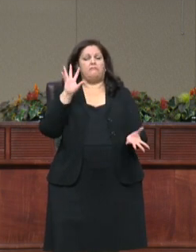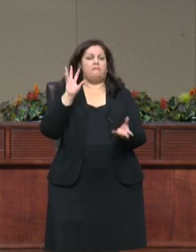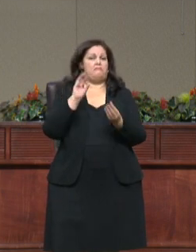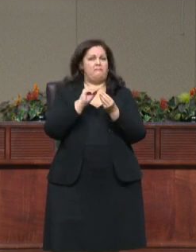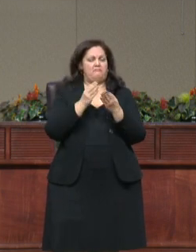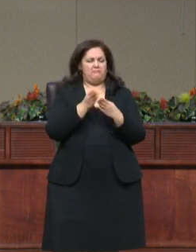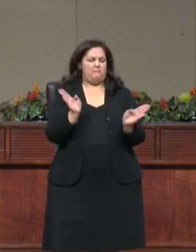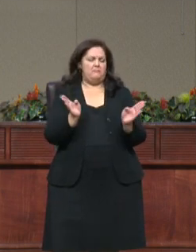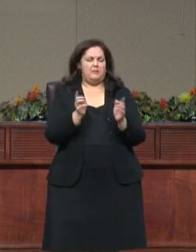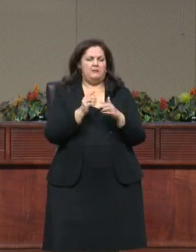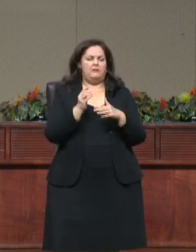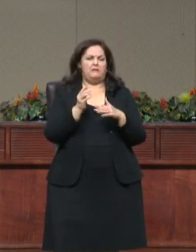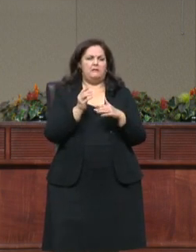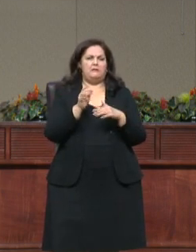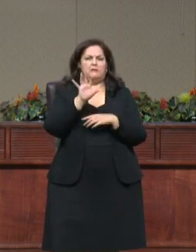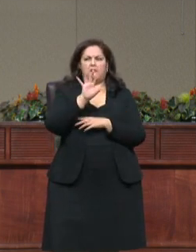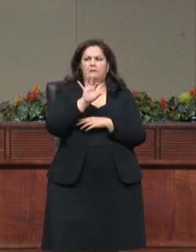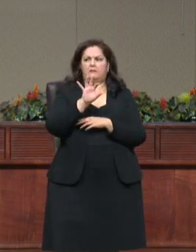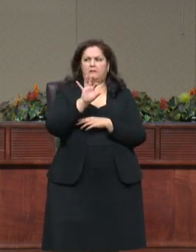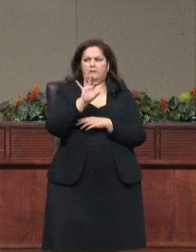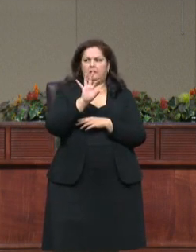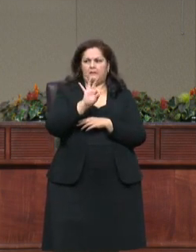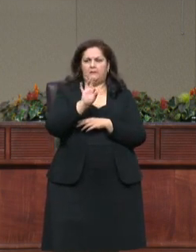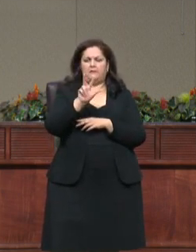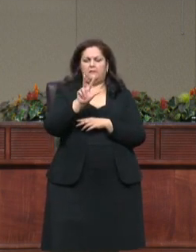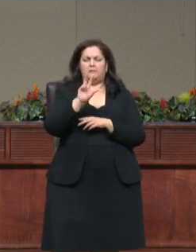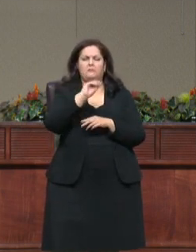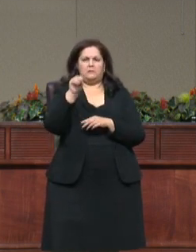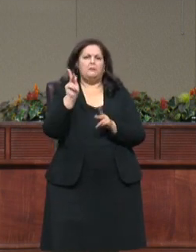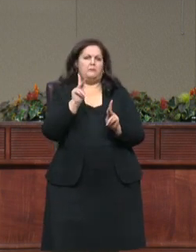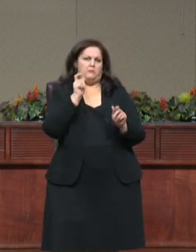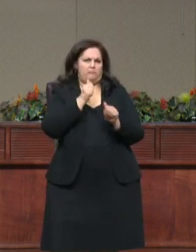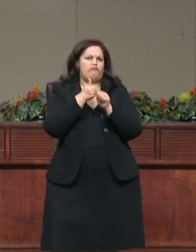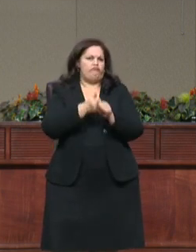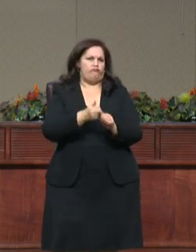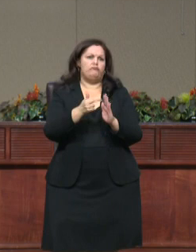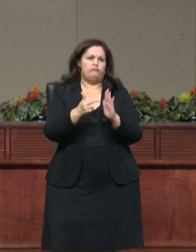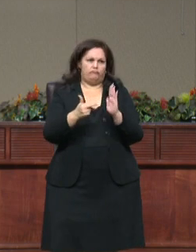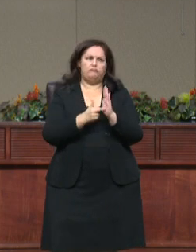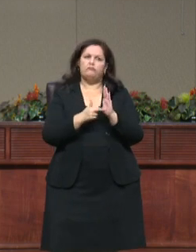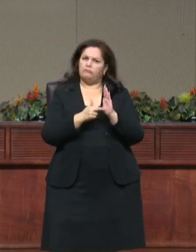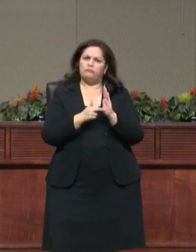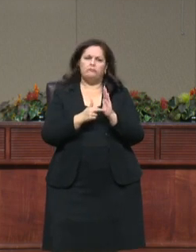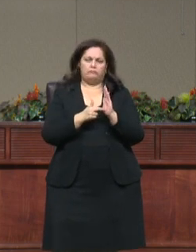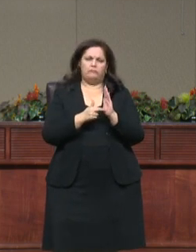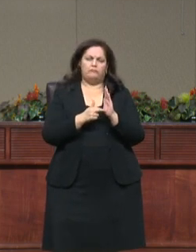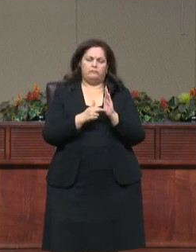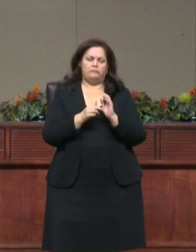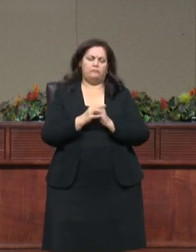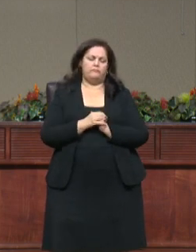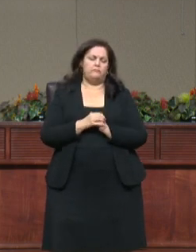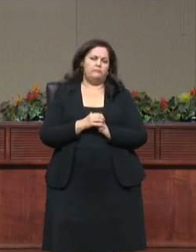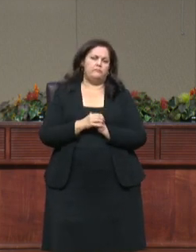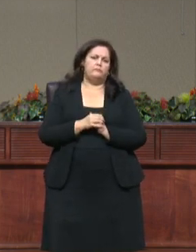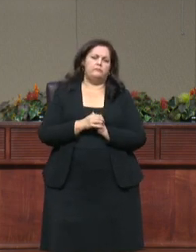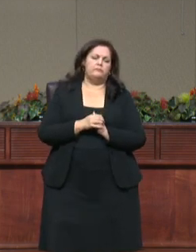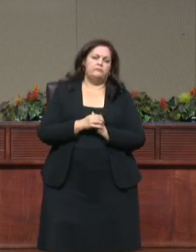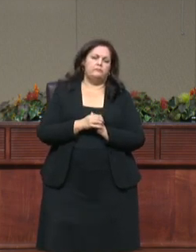of 93% who have complied with the directives that we have put in